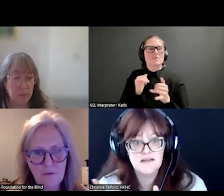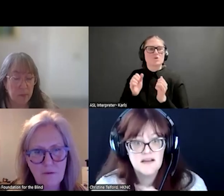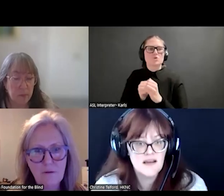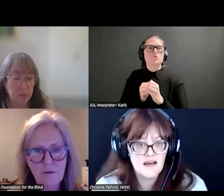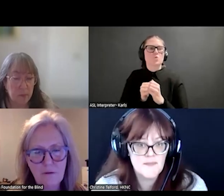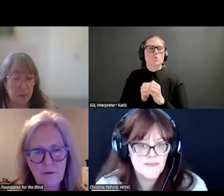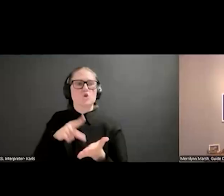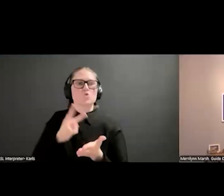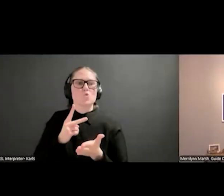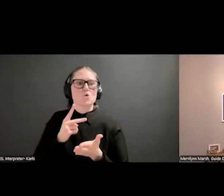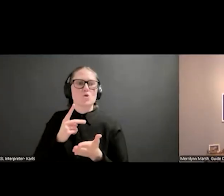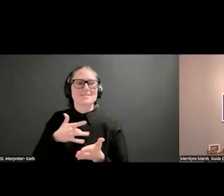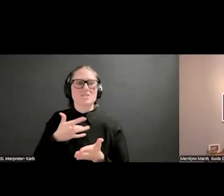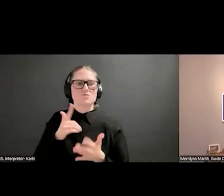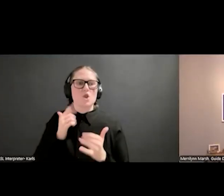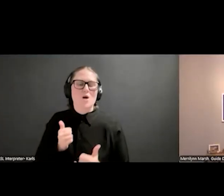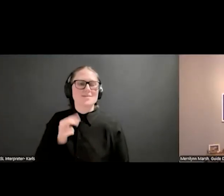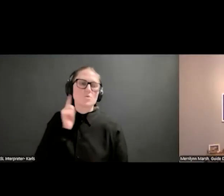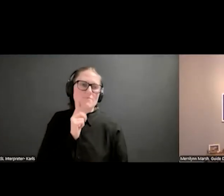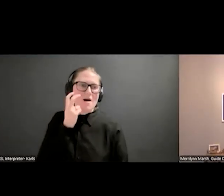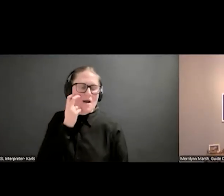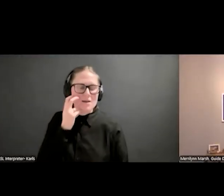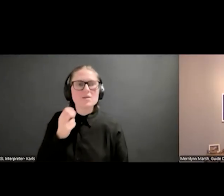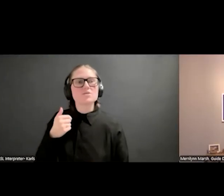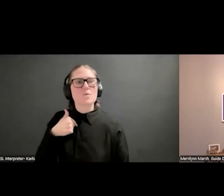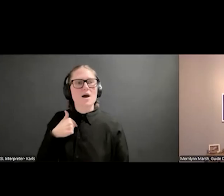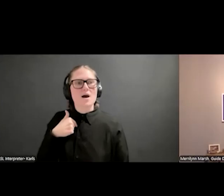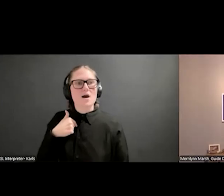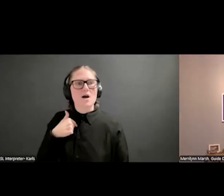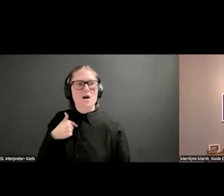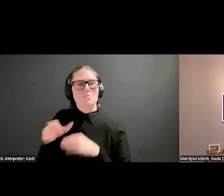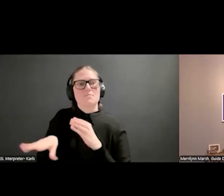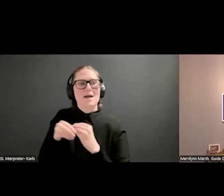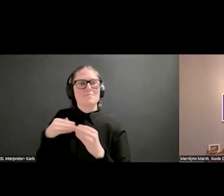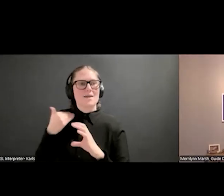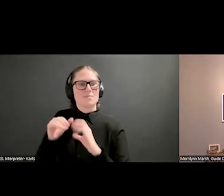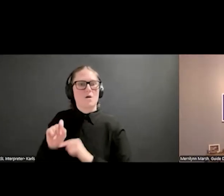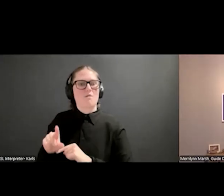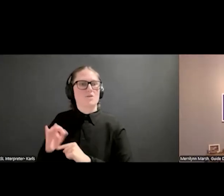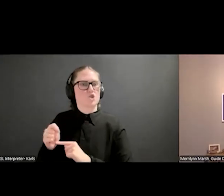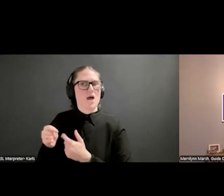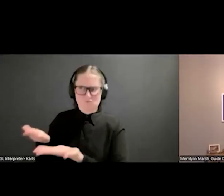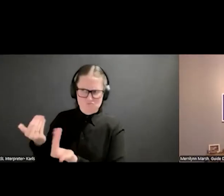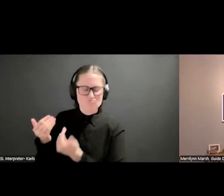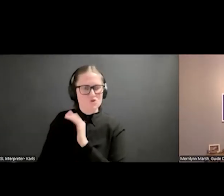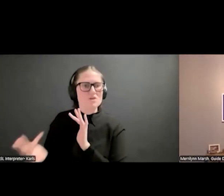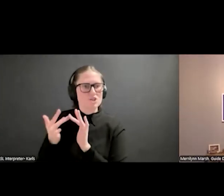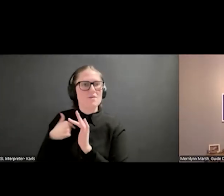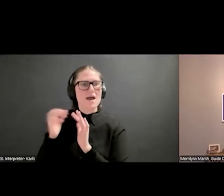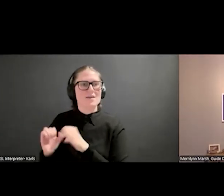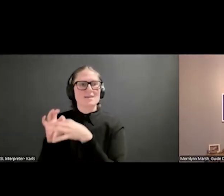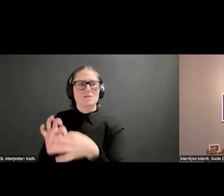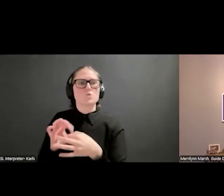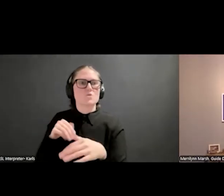blind. So I left my email address in the chat. Please reach out and I'll connect you to our